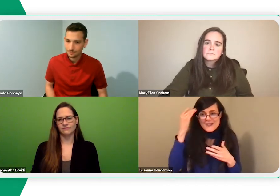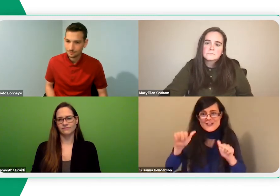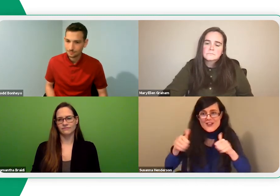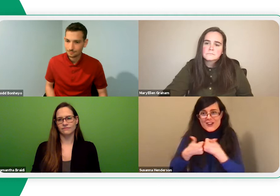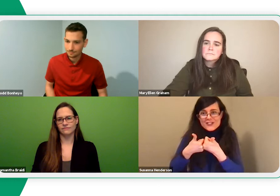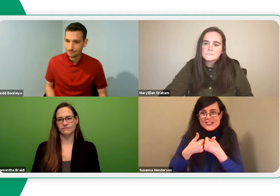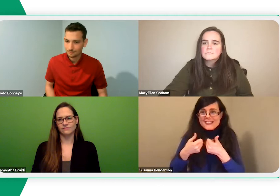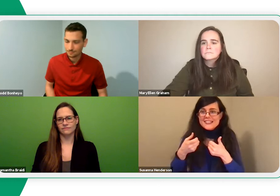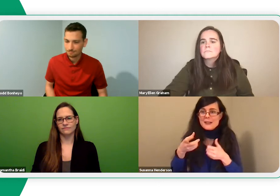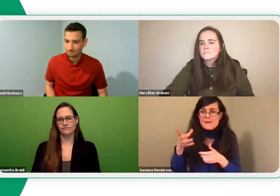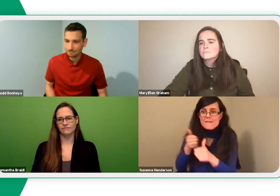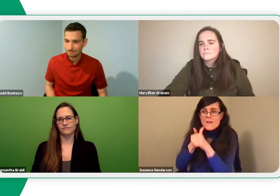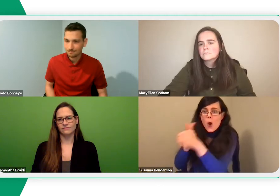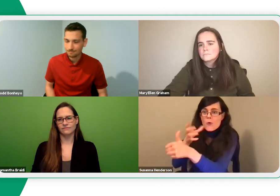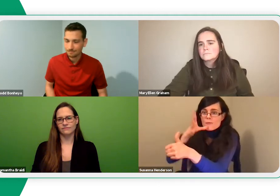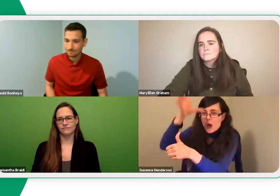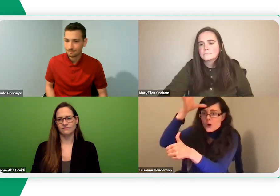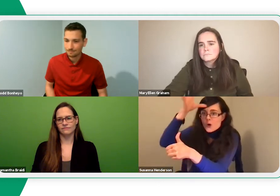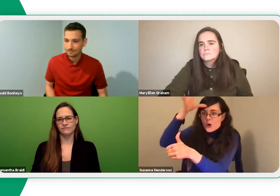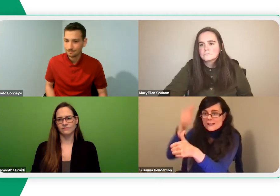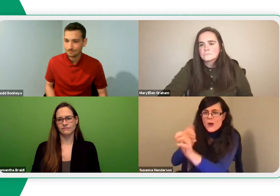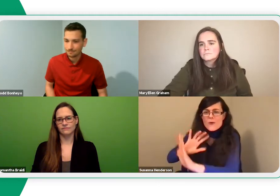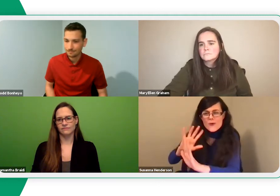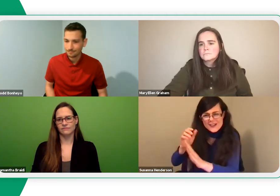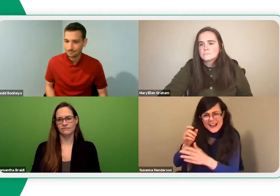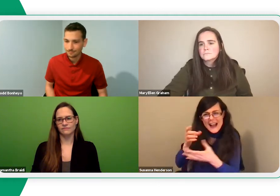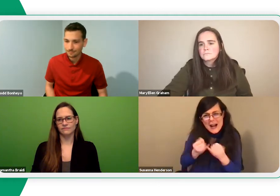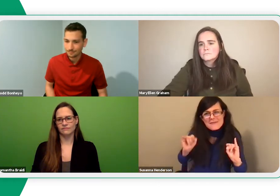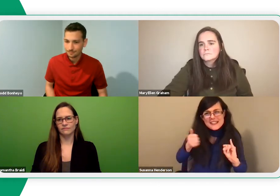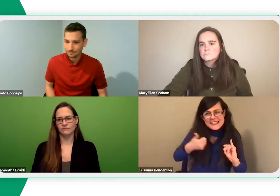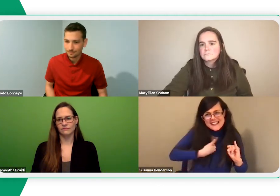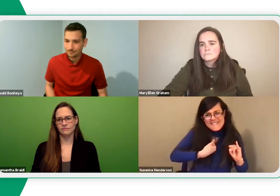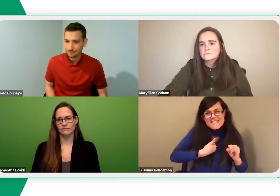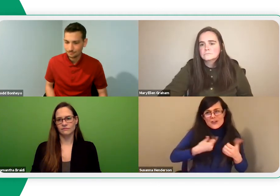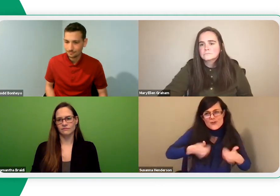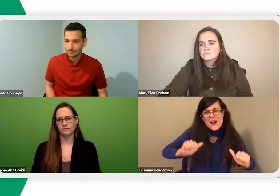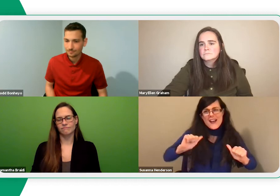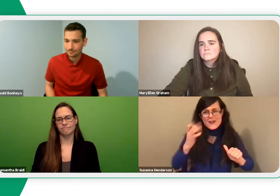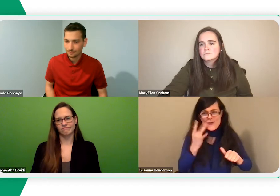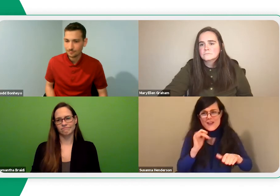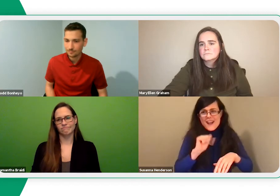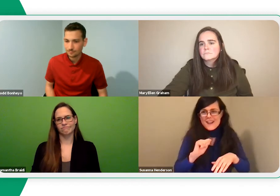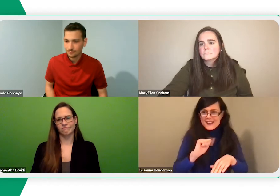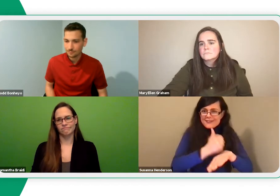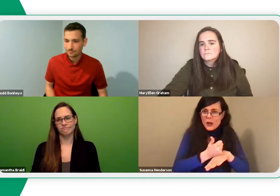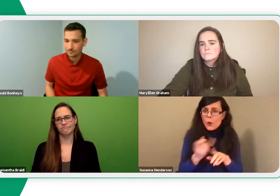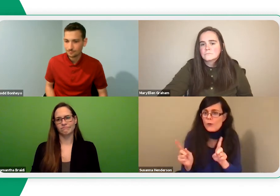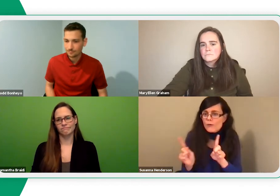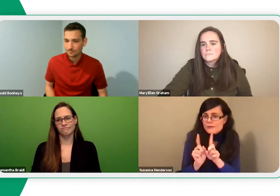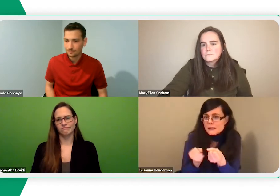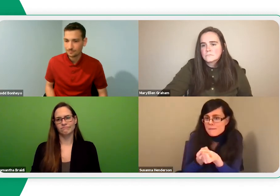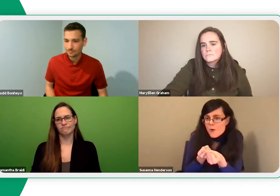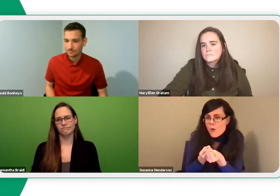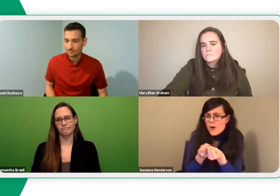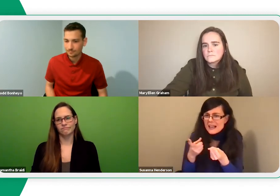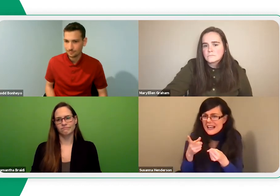become independent and challenge you to not necessarily only do what your parents are doing, but